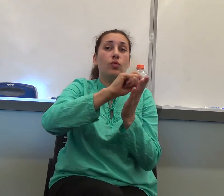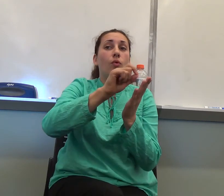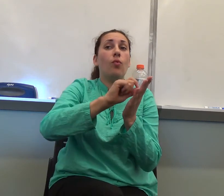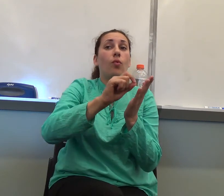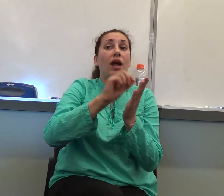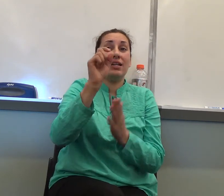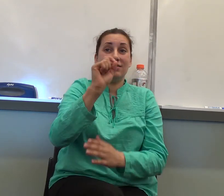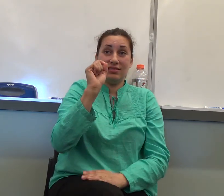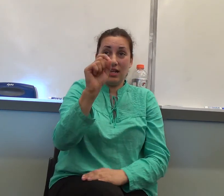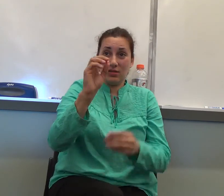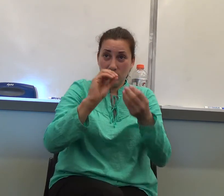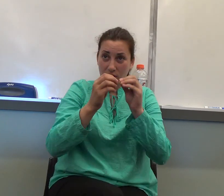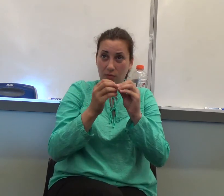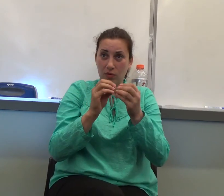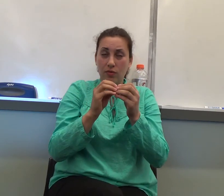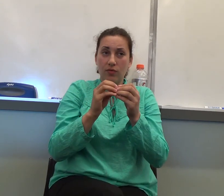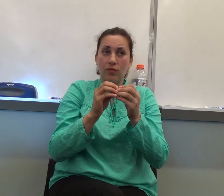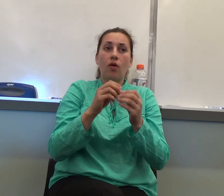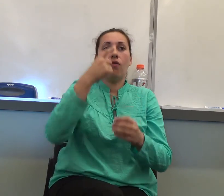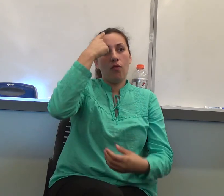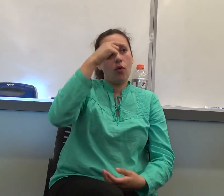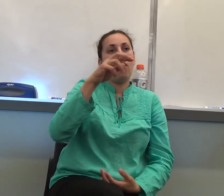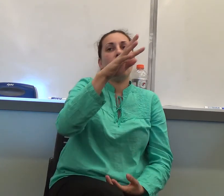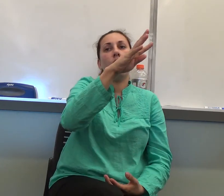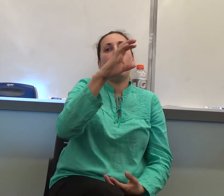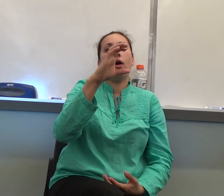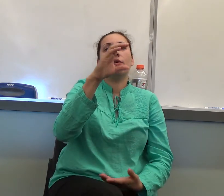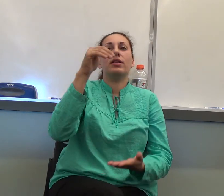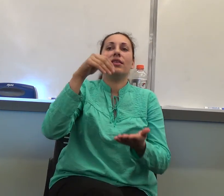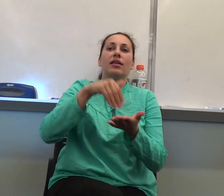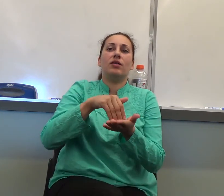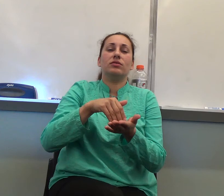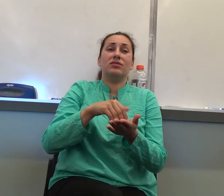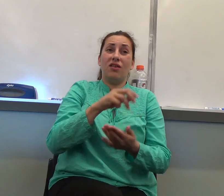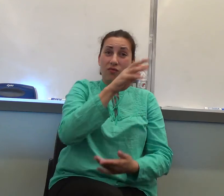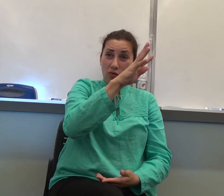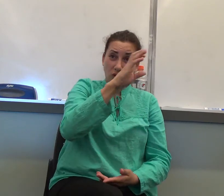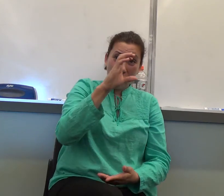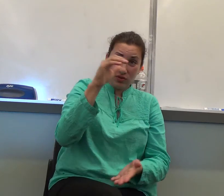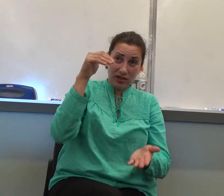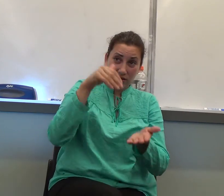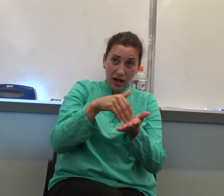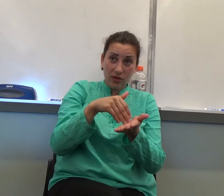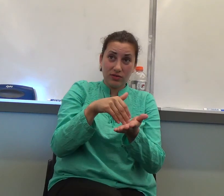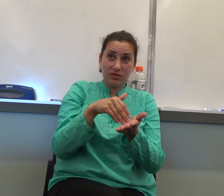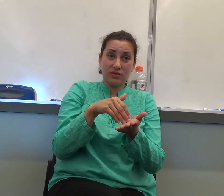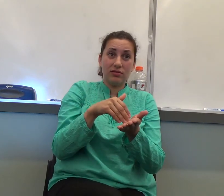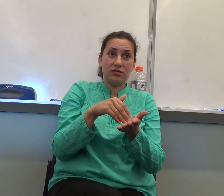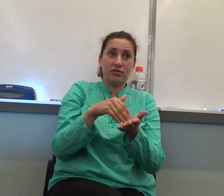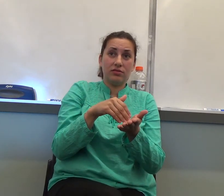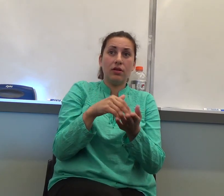to write the decimal for 400,000. Now, 400,000 is what's called a whole